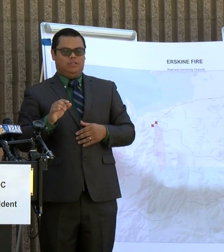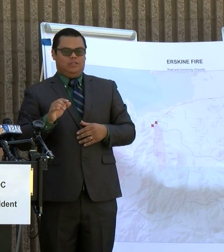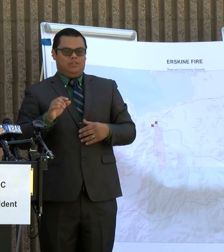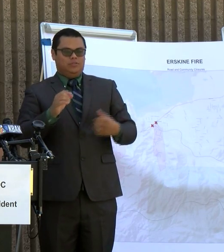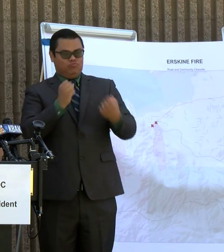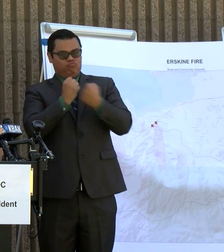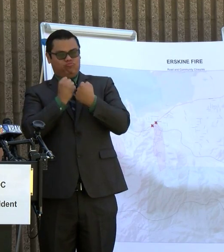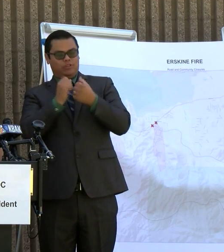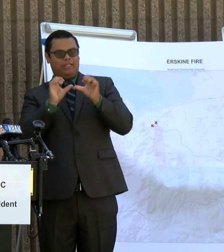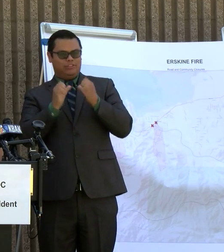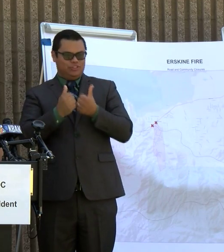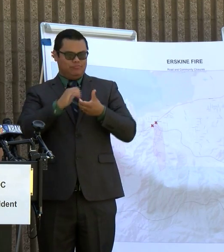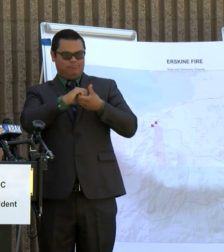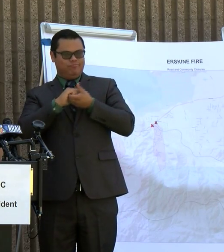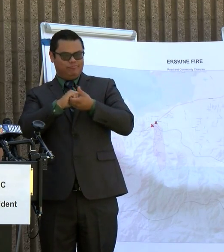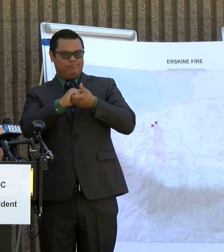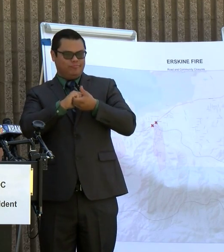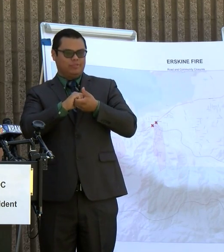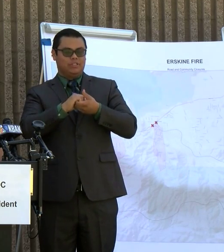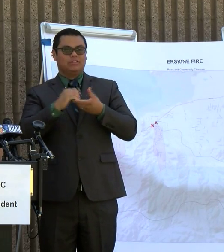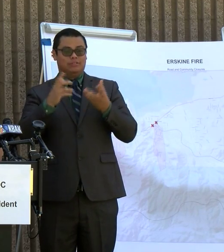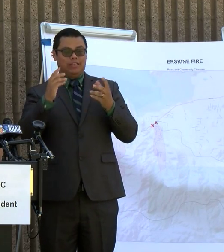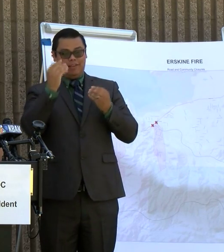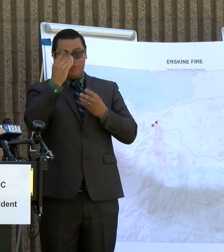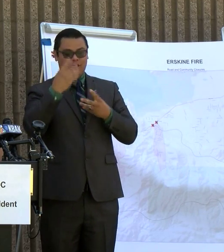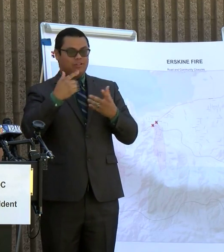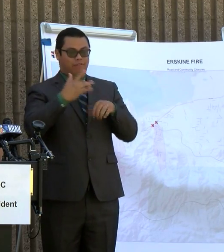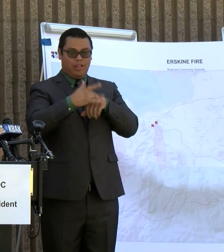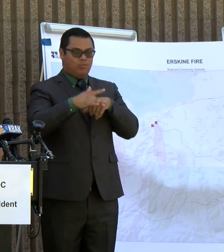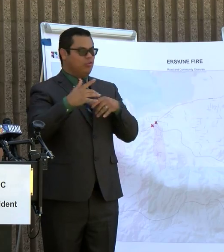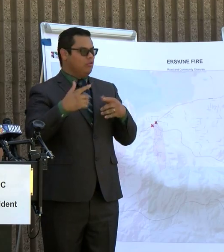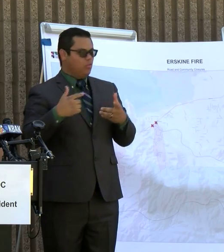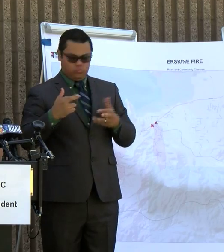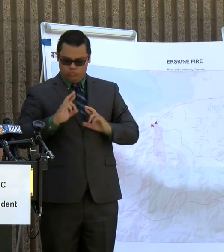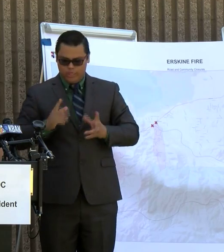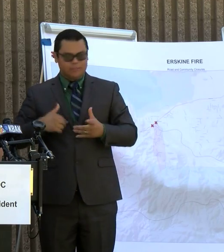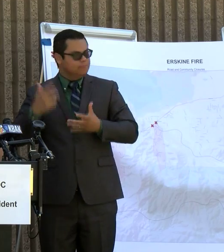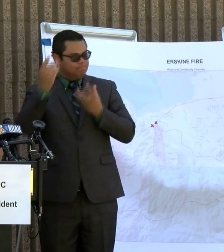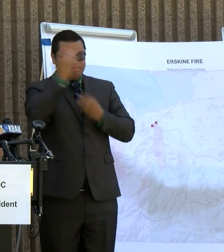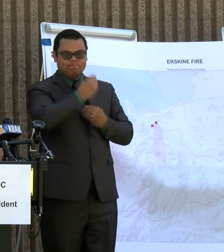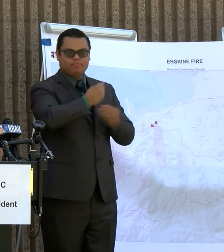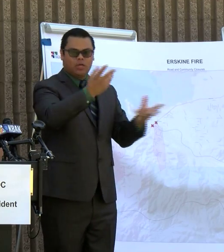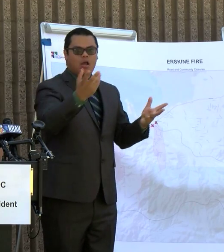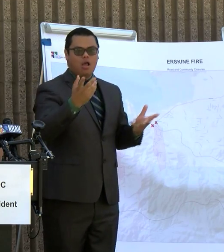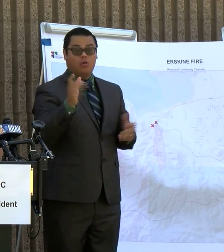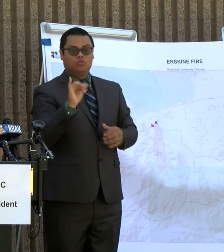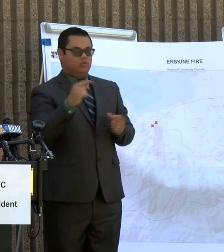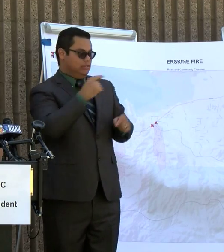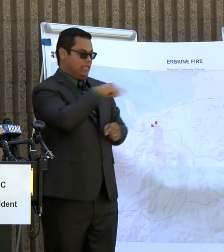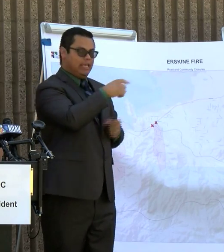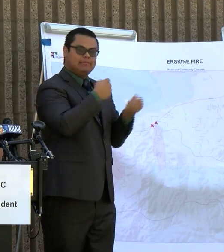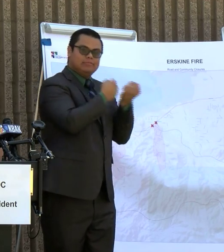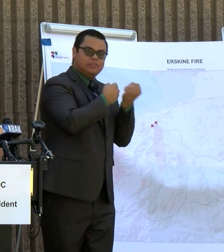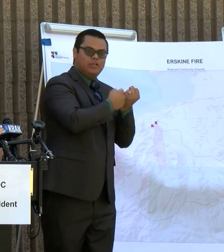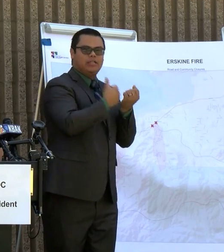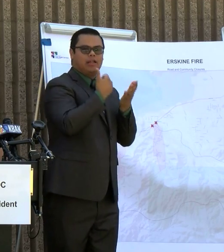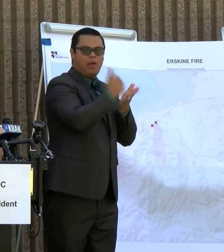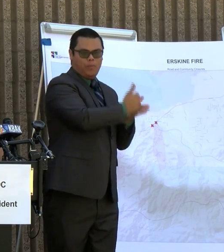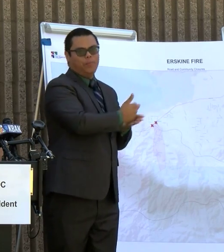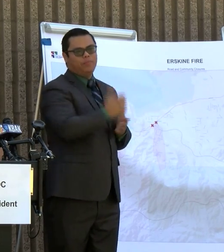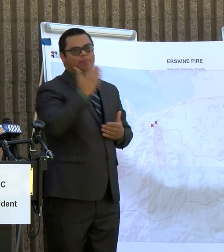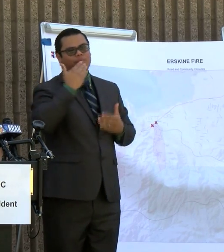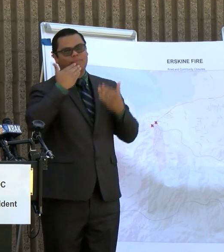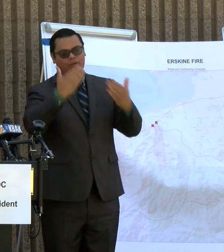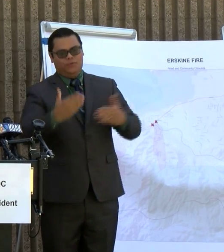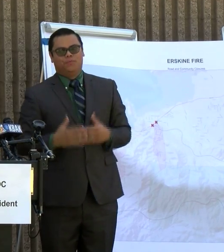cooperative agencies to disseminate this information as we get it available and to assist these evacuees and victims of the fire. Thank you.